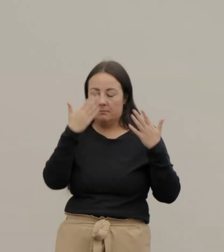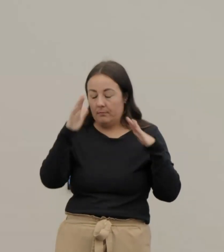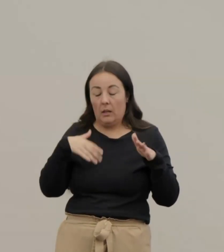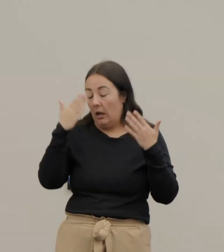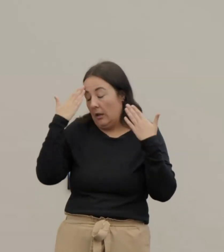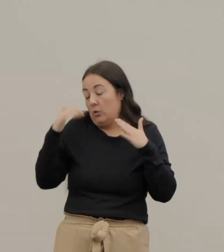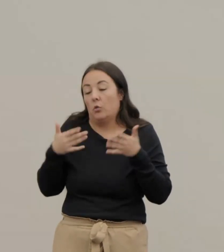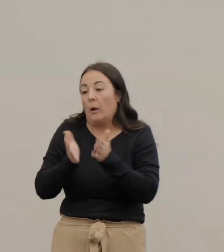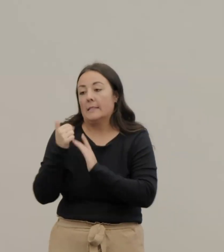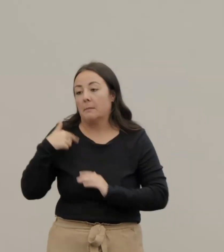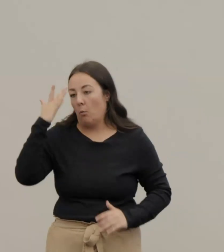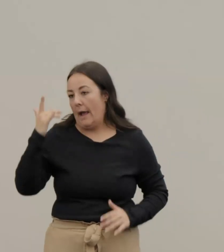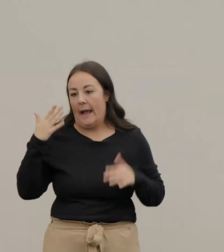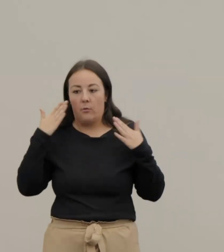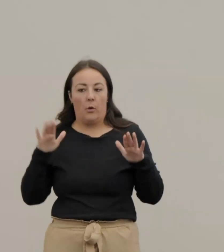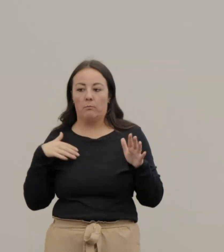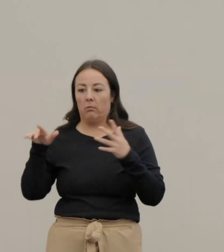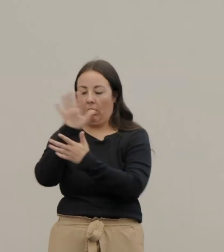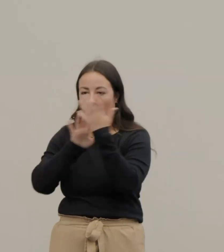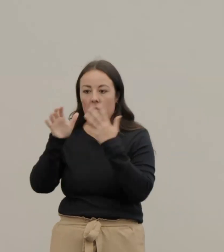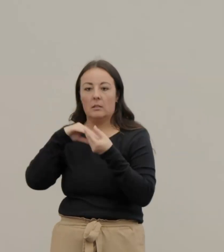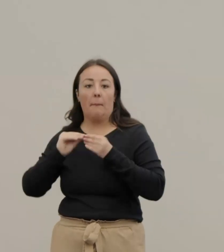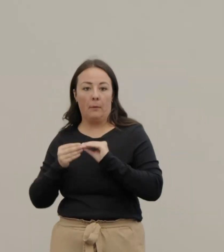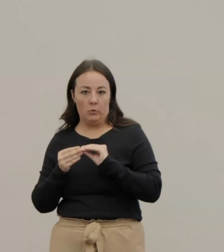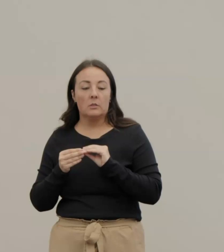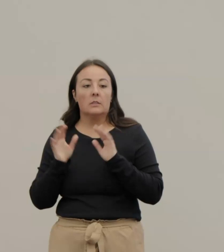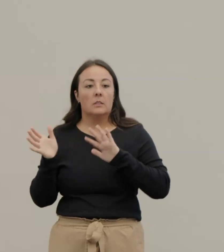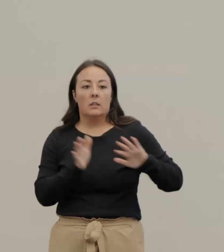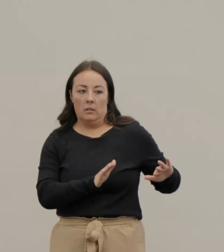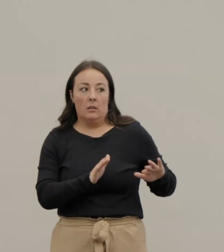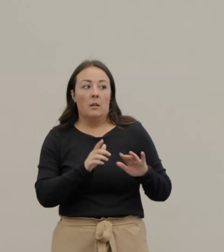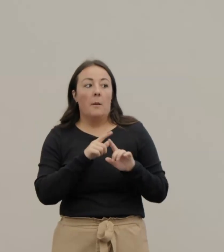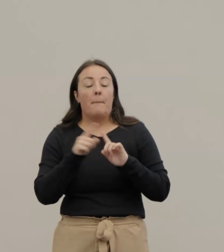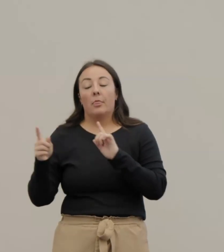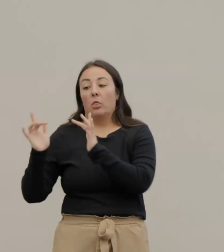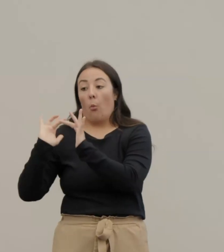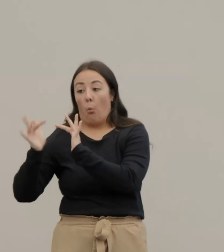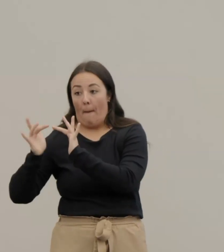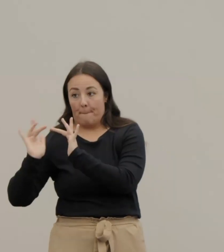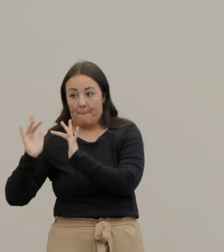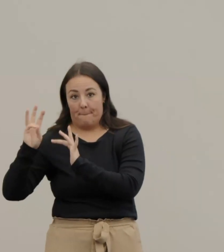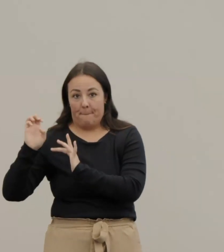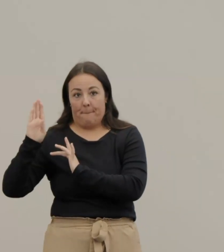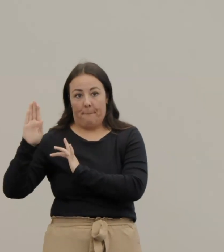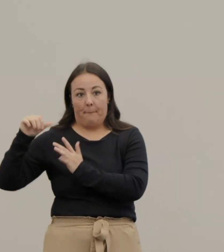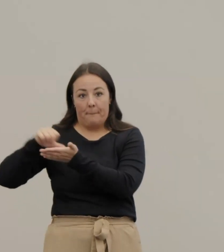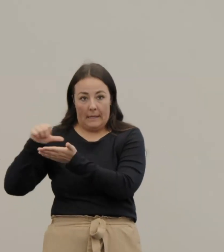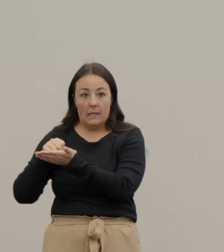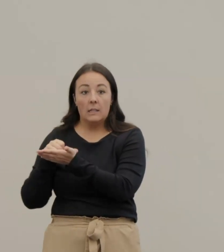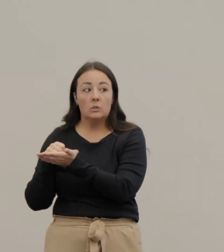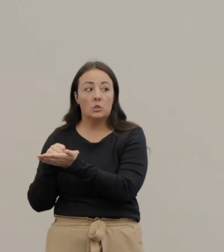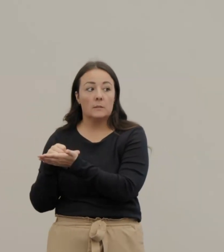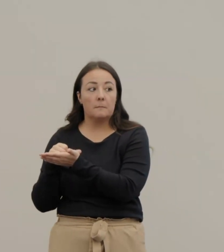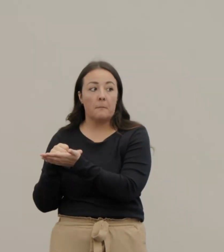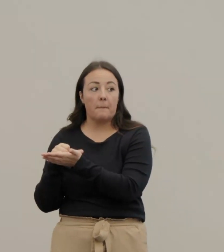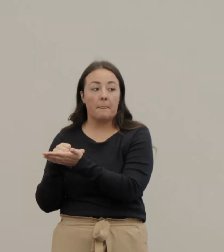me. Anyway, so a web page, because by archiving it, you're